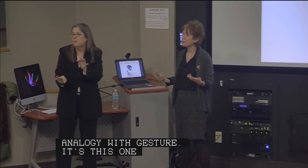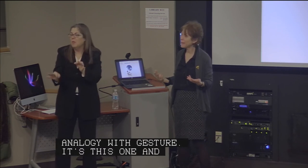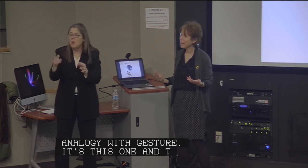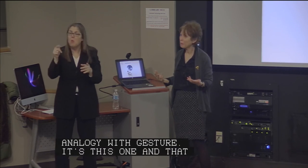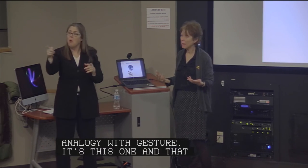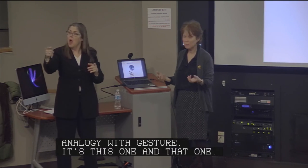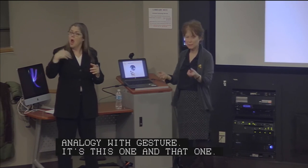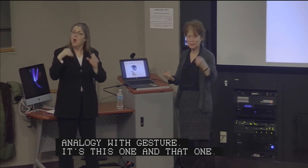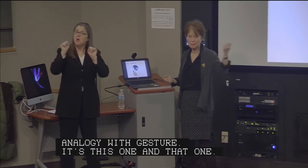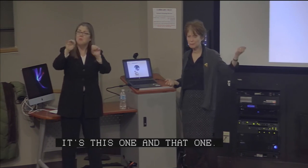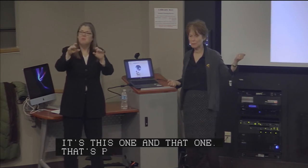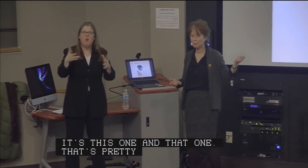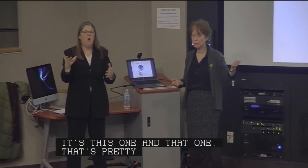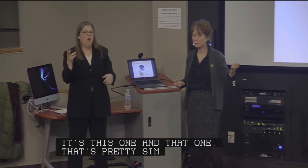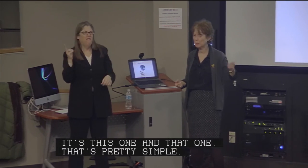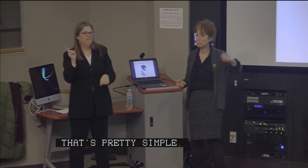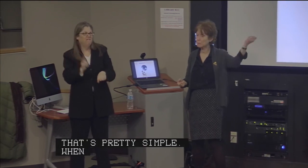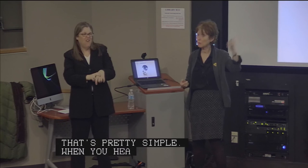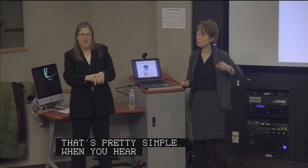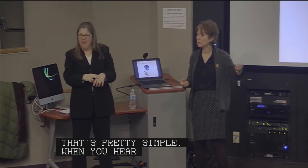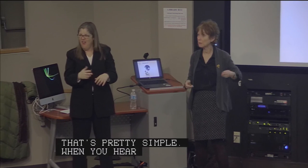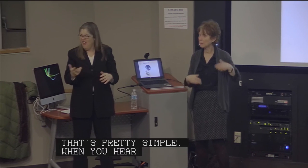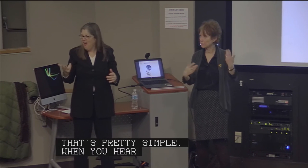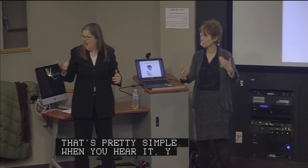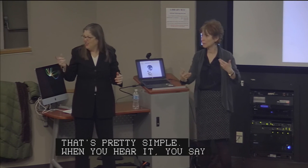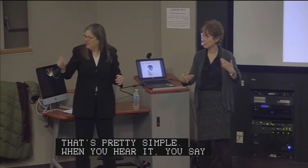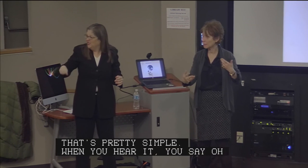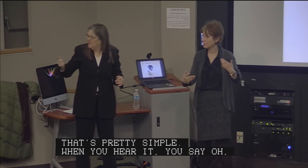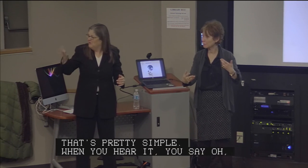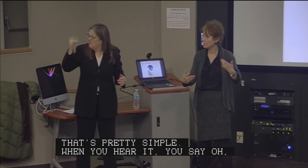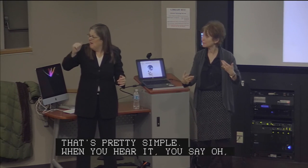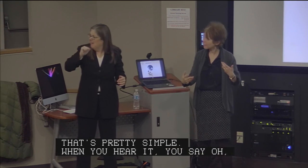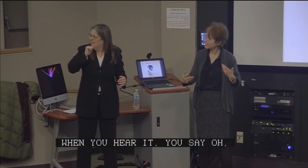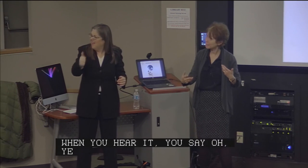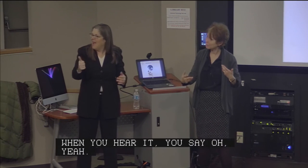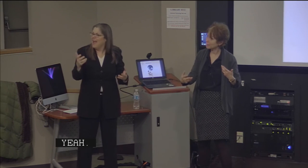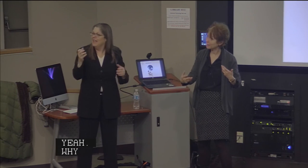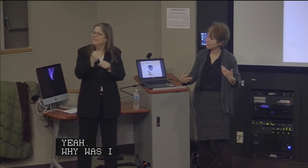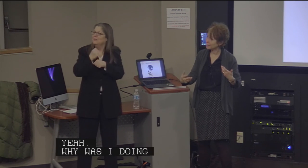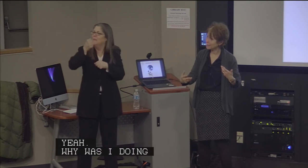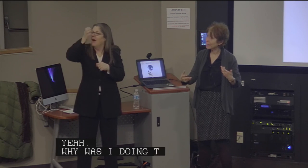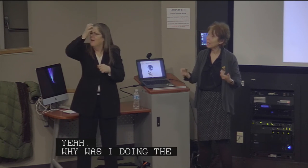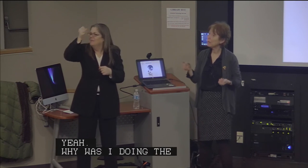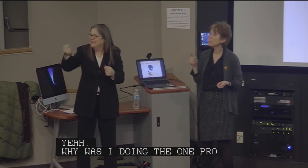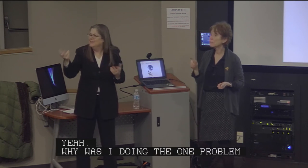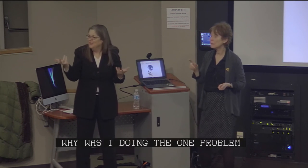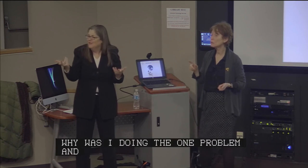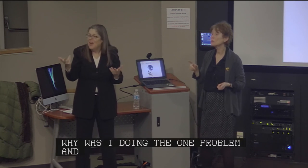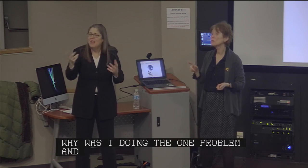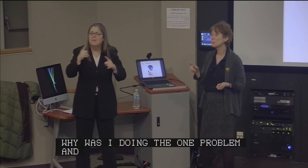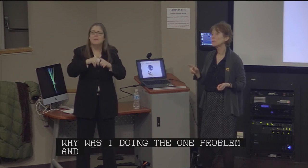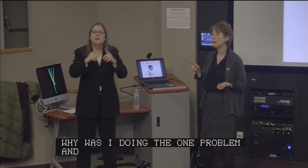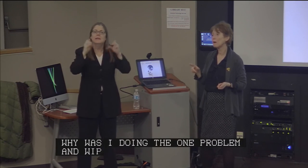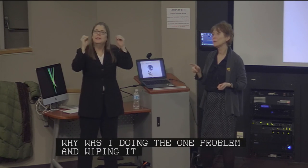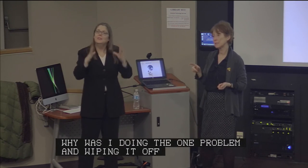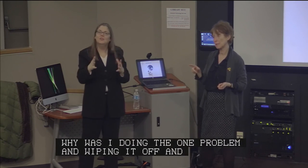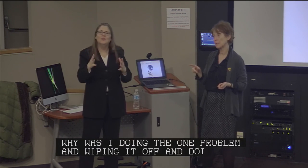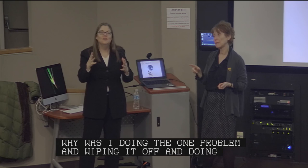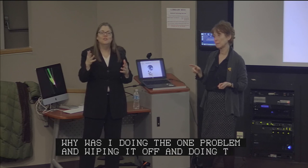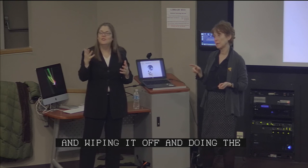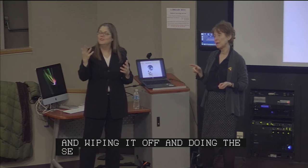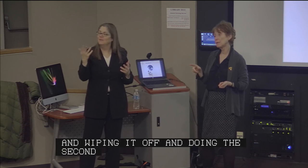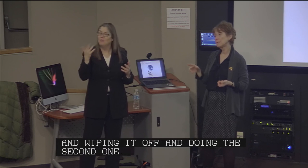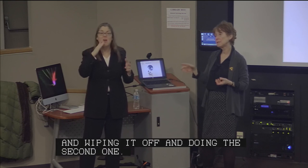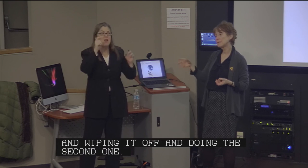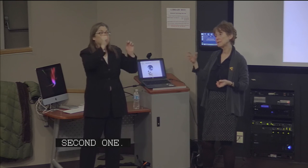you think, oh yeah, why was I doing the one problem and wiping it off and doing the second one? It does seem kind of clunky. But teachers do it all the